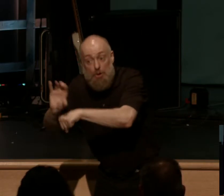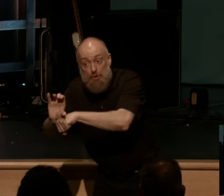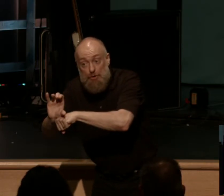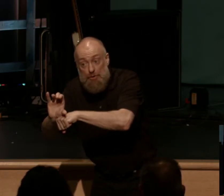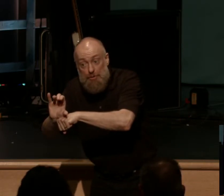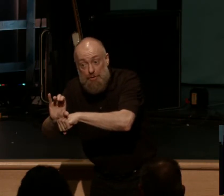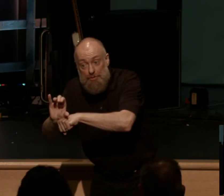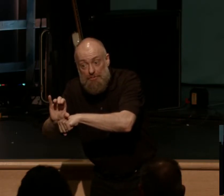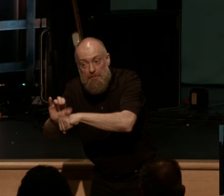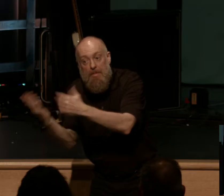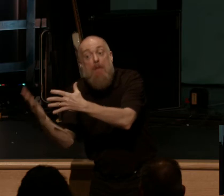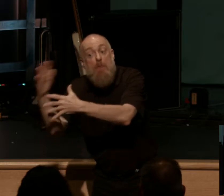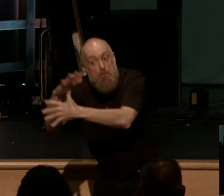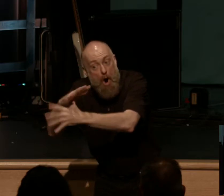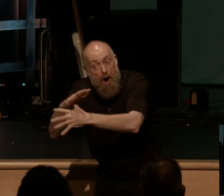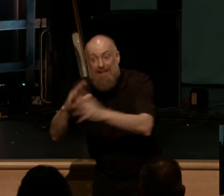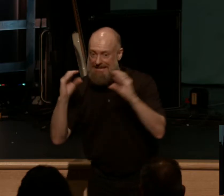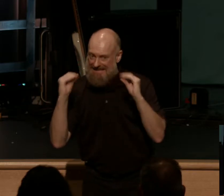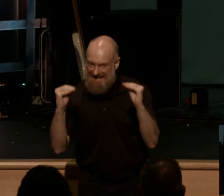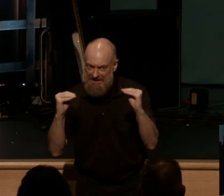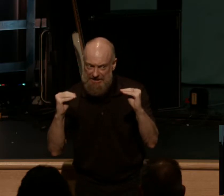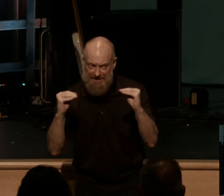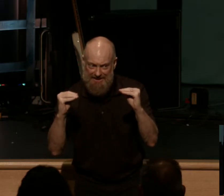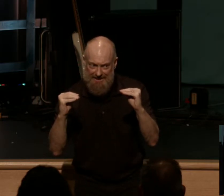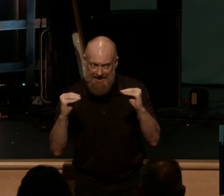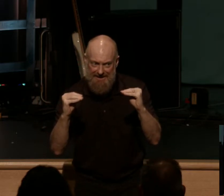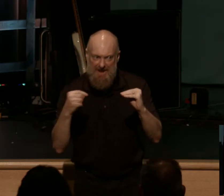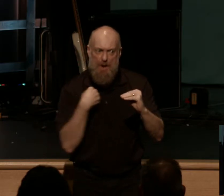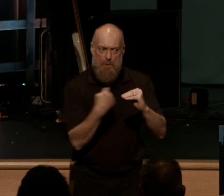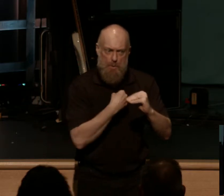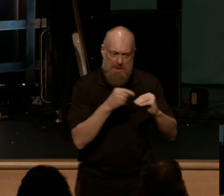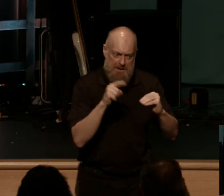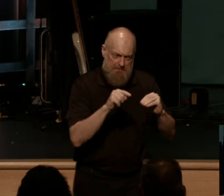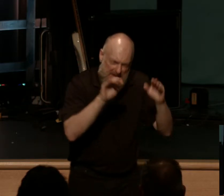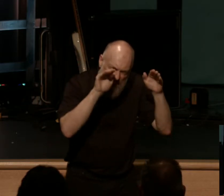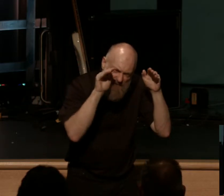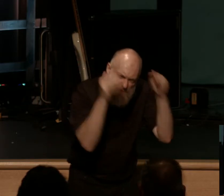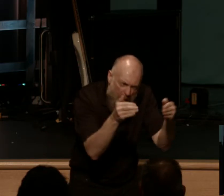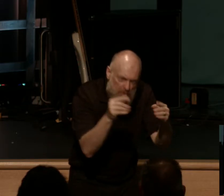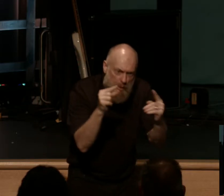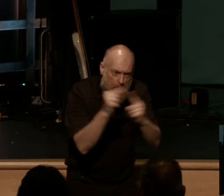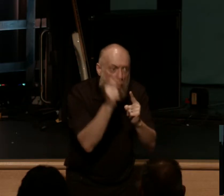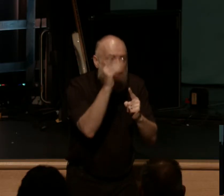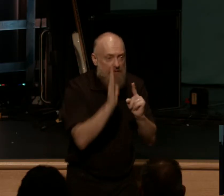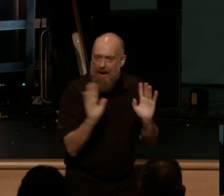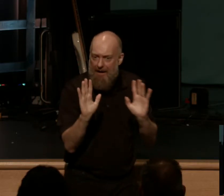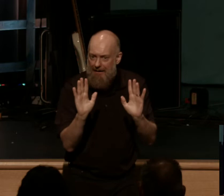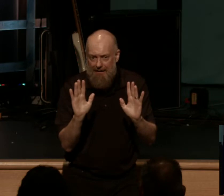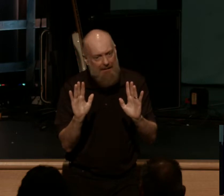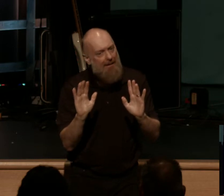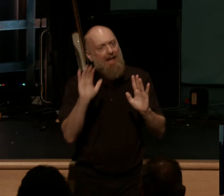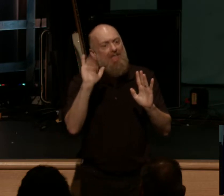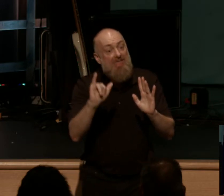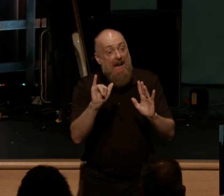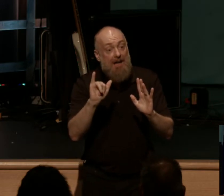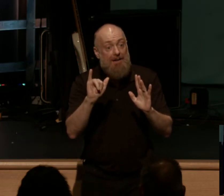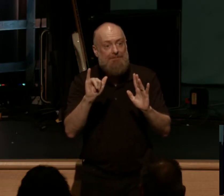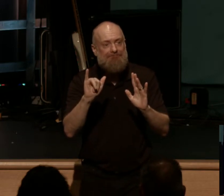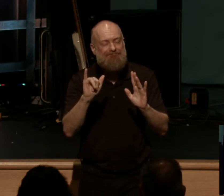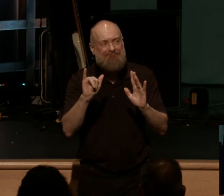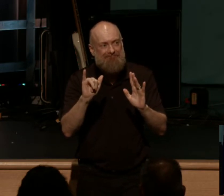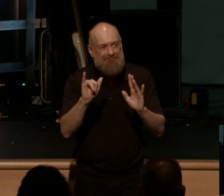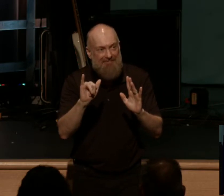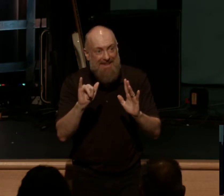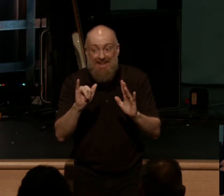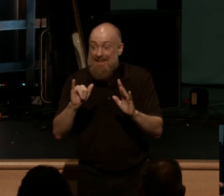to understand the priority of teaching. And listen, devotion to the teaching of God's word. And hey, this is so, has there ever been a